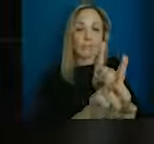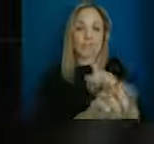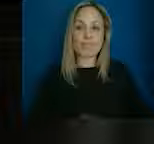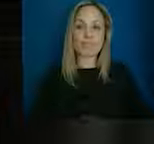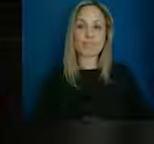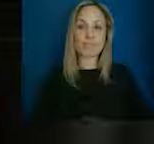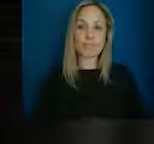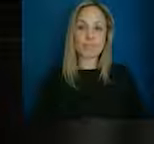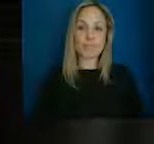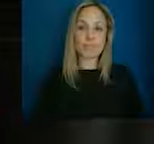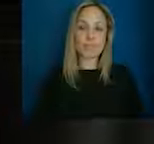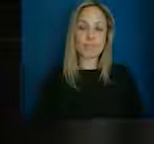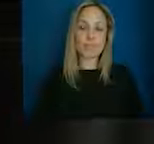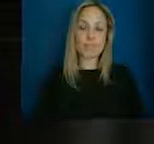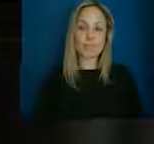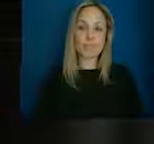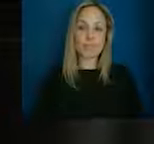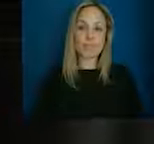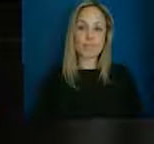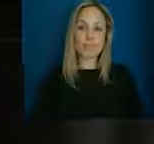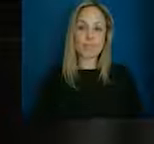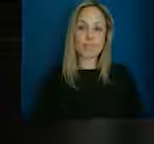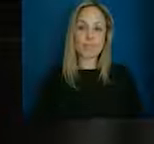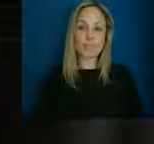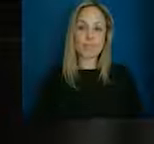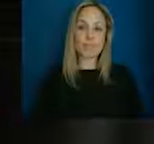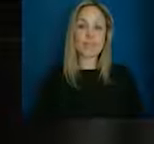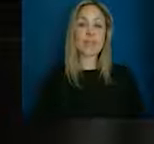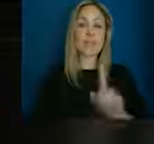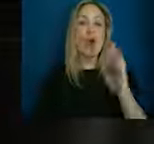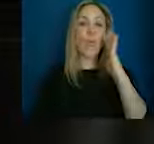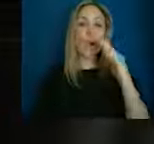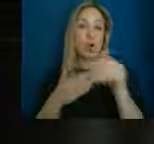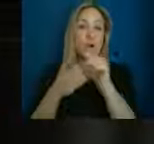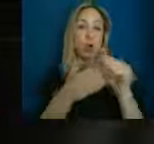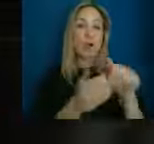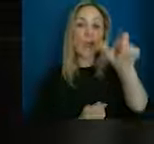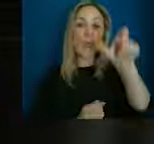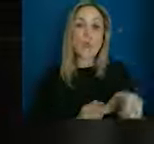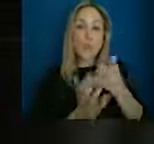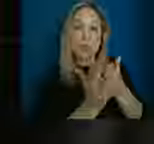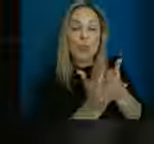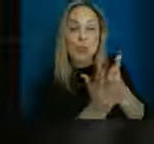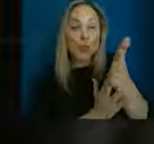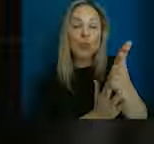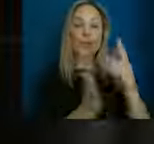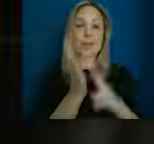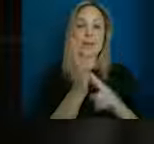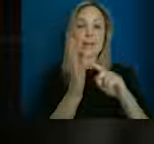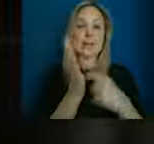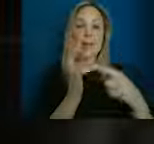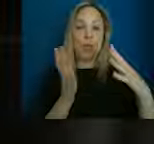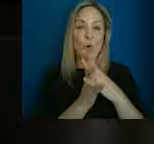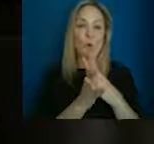But when we're guiding someone through a narrow space, we use the same technique as we would for anyone.